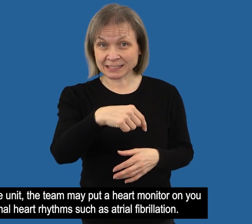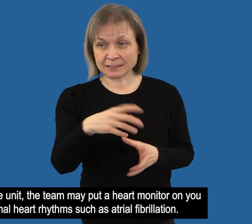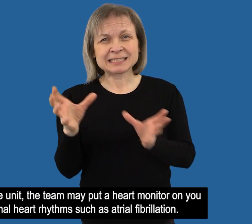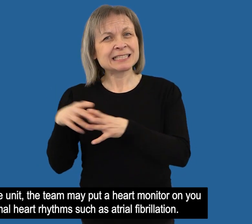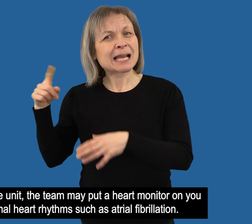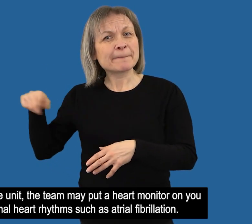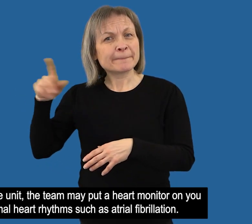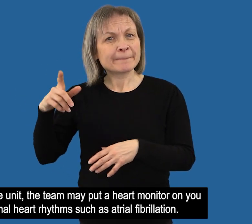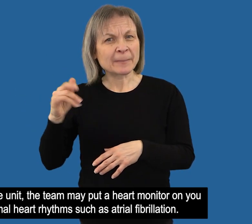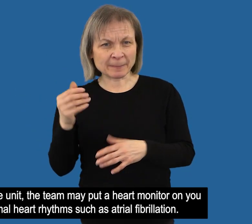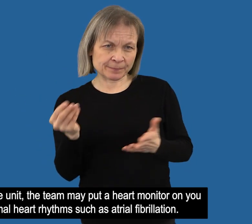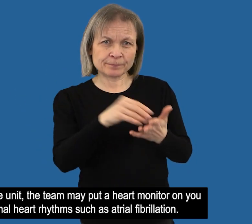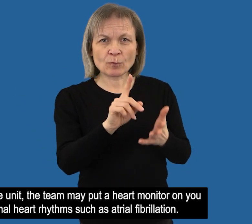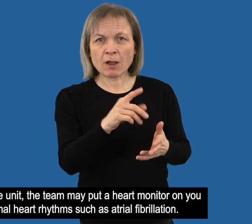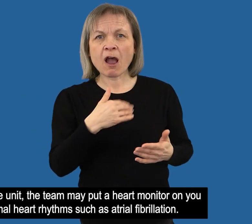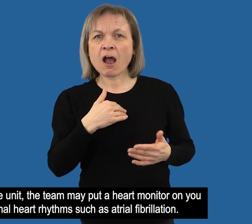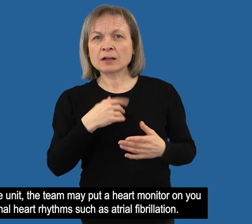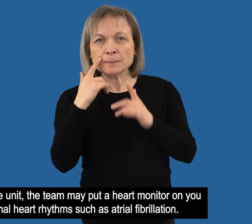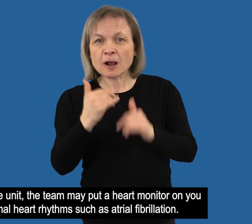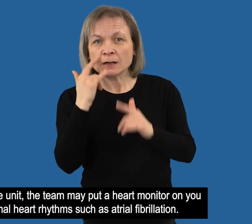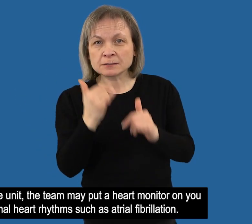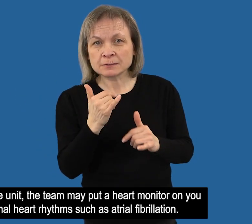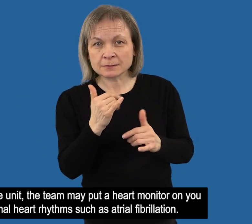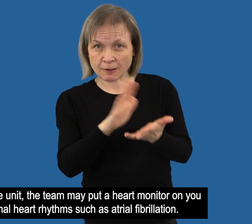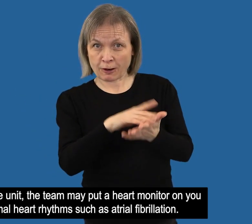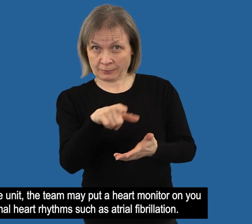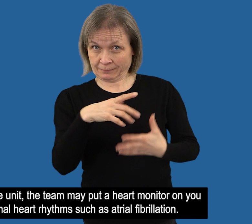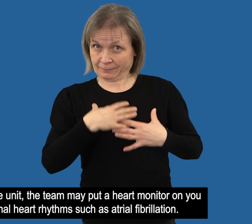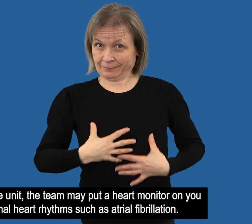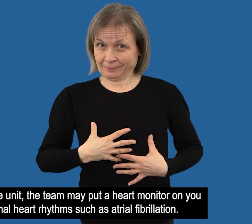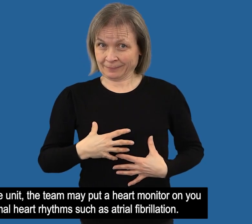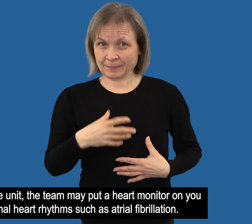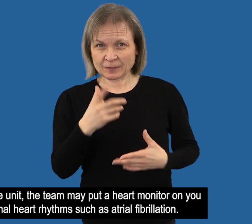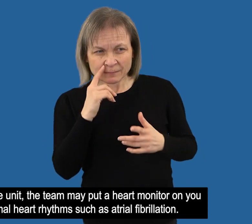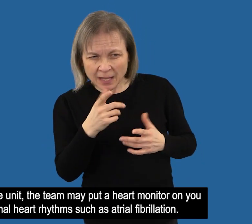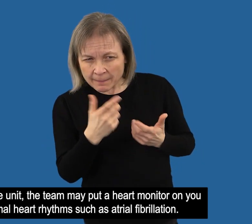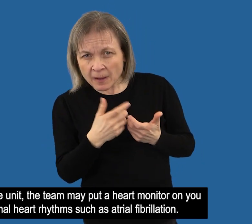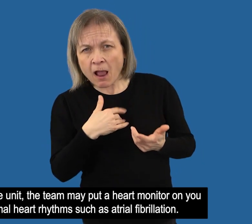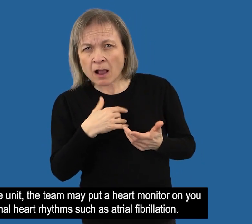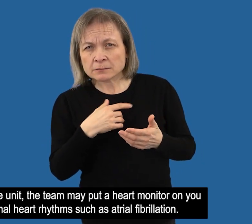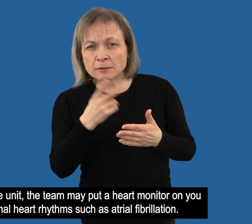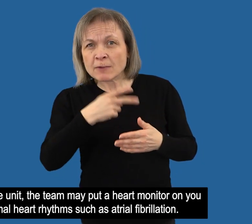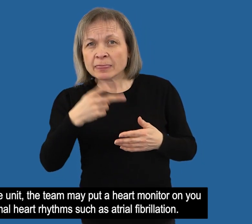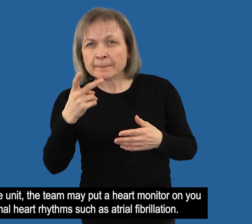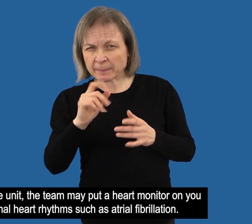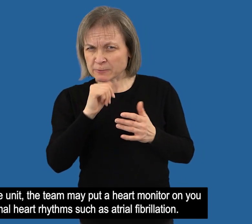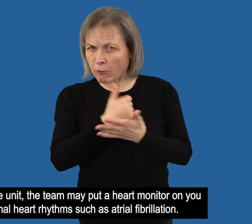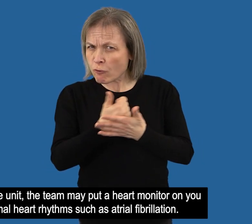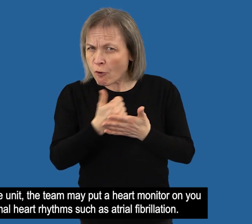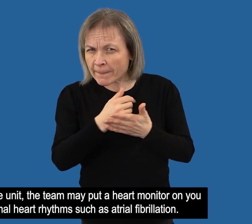While you're in a stroke unit, the team may put a heart monitor on you to look for abnormal heart rhythms, such as atrial